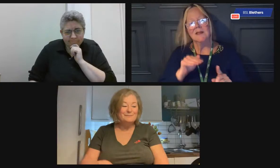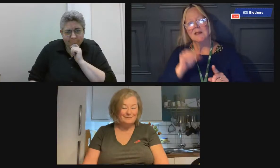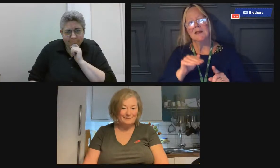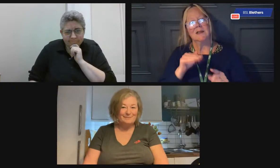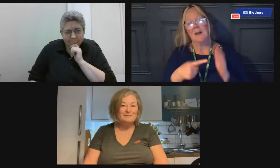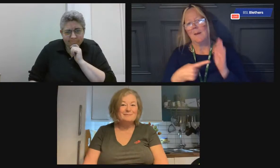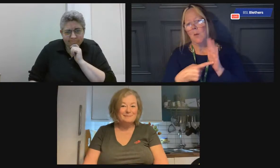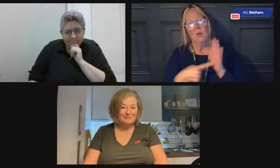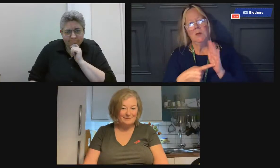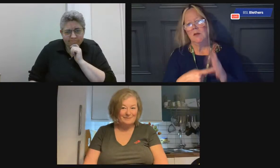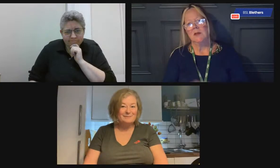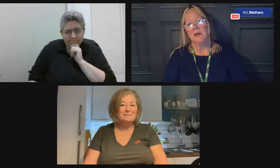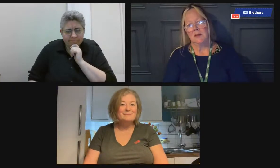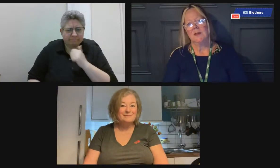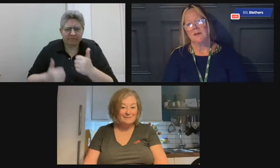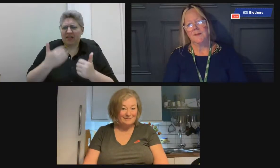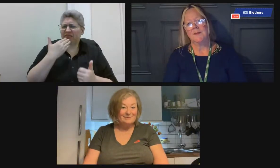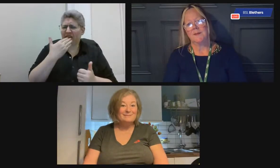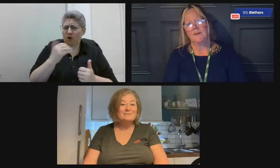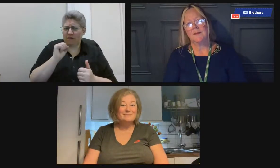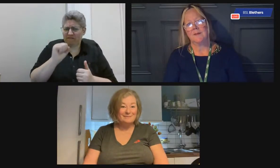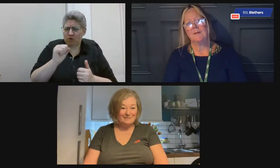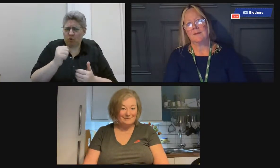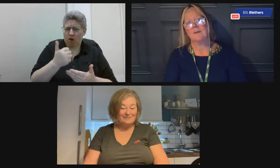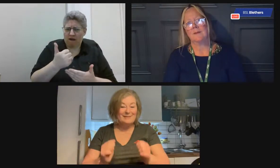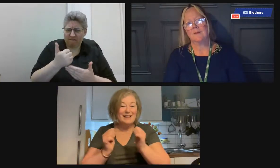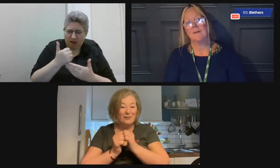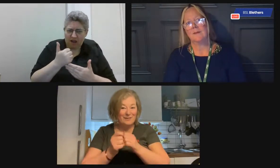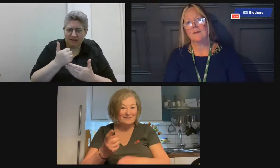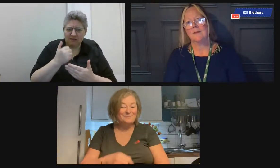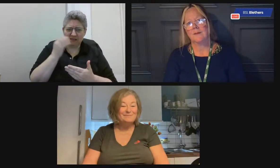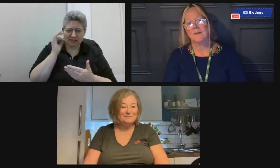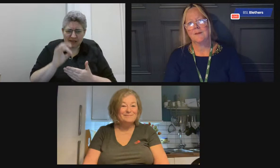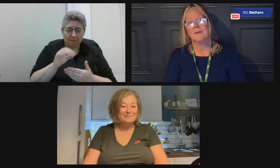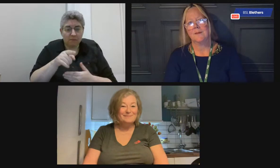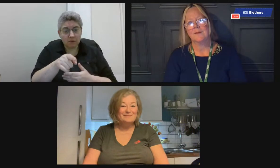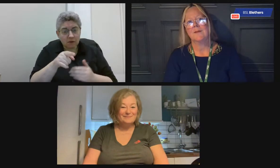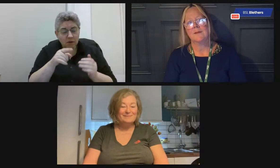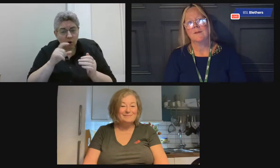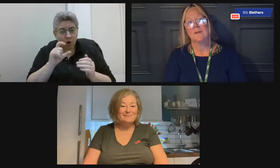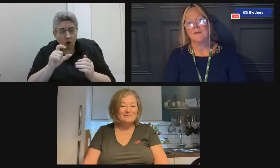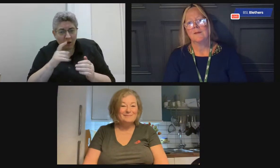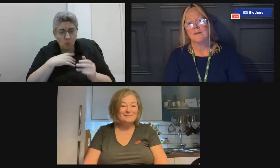your body feels good. So just keep on at them. It's really important.